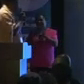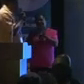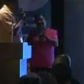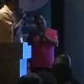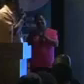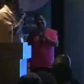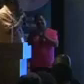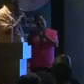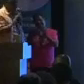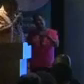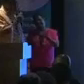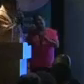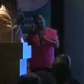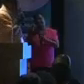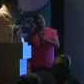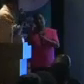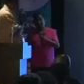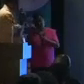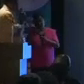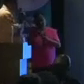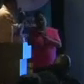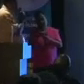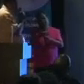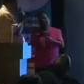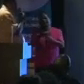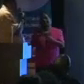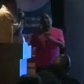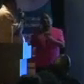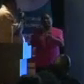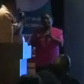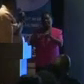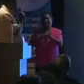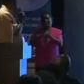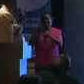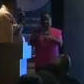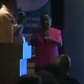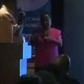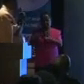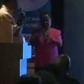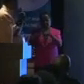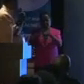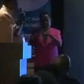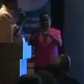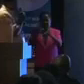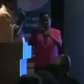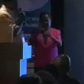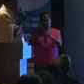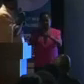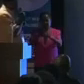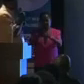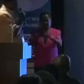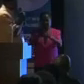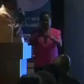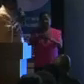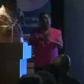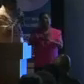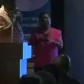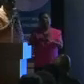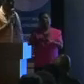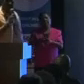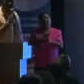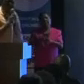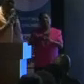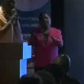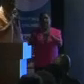1,000 kina from its employees' wages in March. The tax amount should be remitted to IRC by